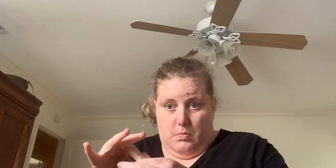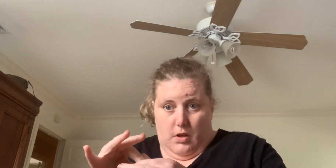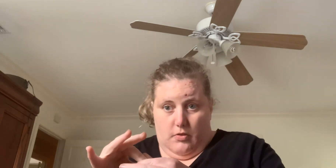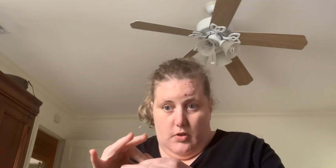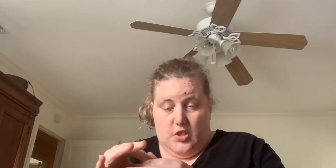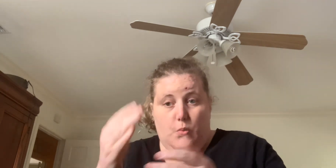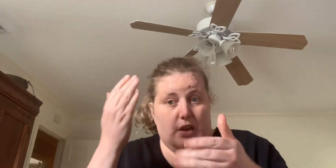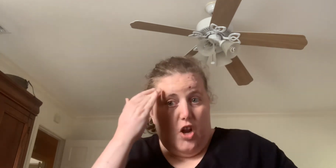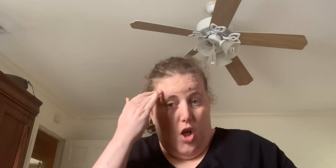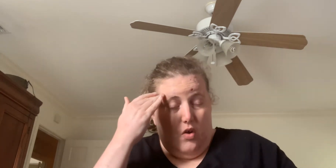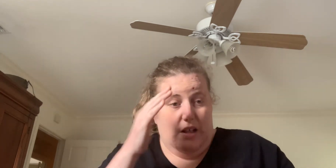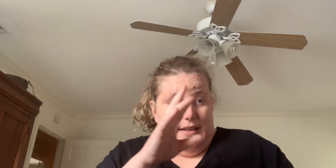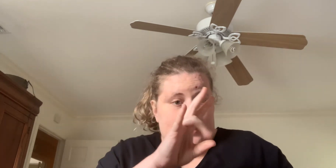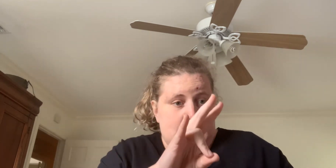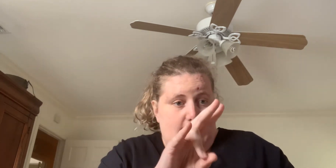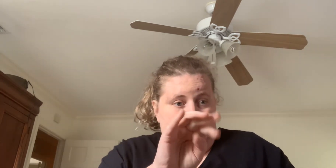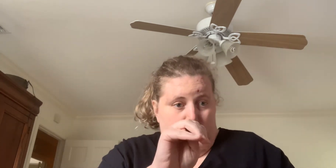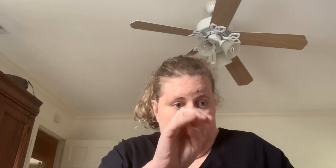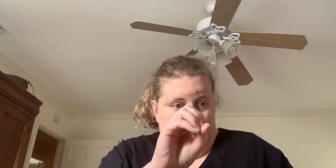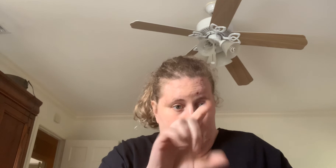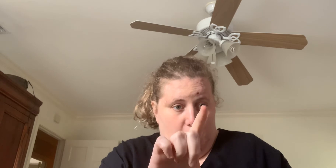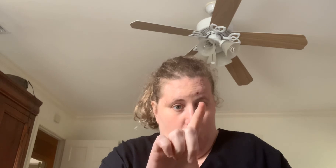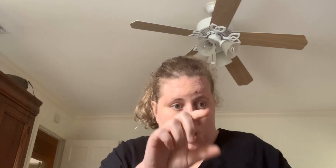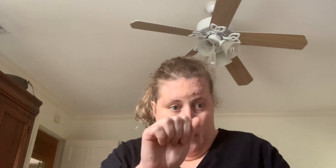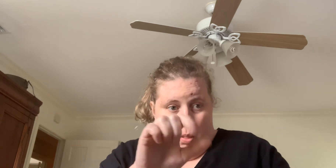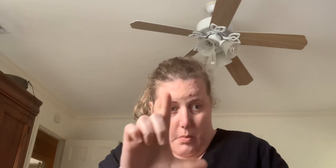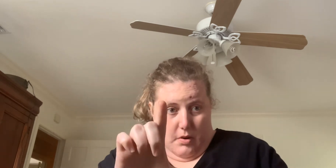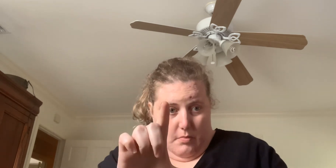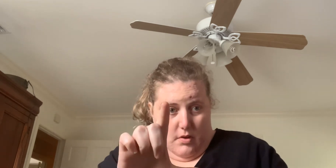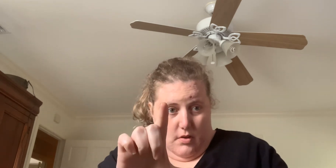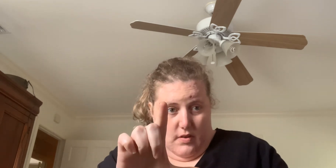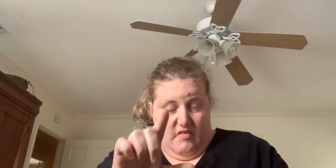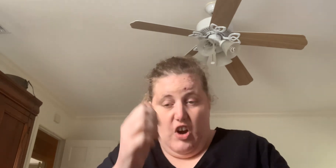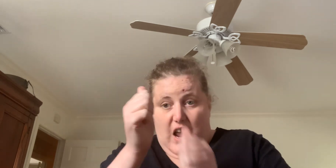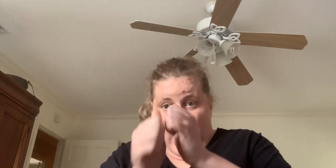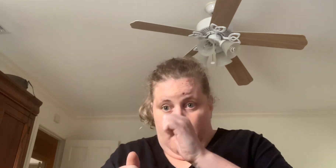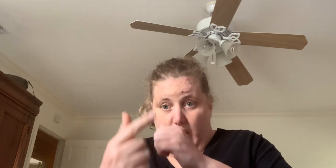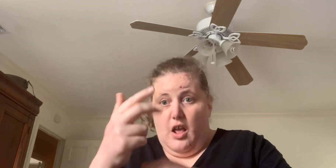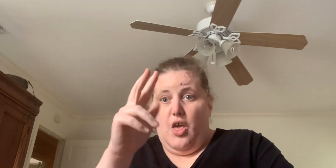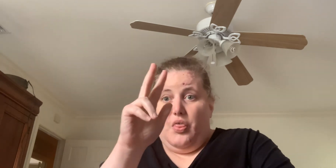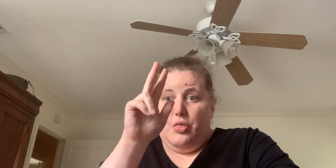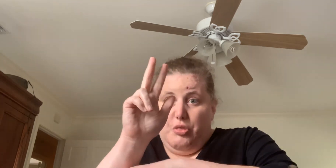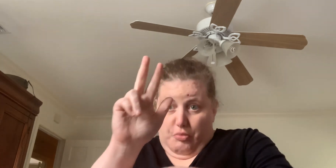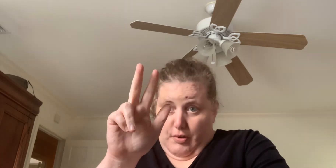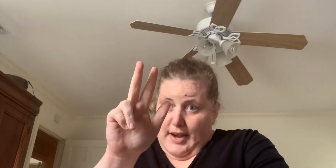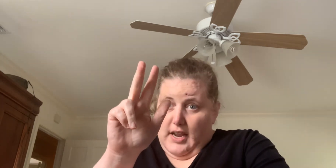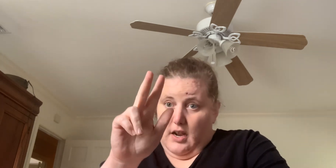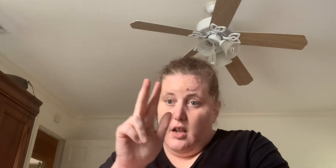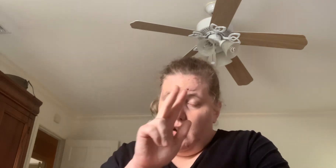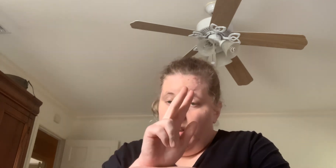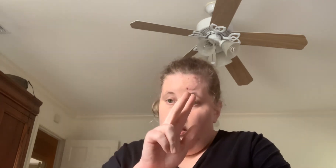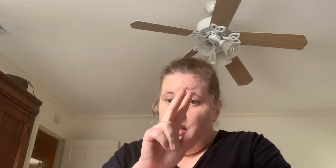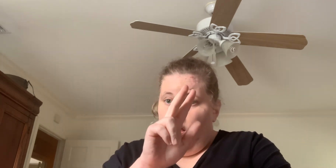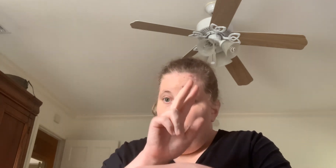aluminum? For every 3 oxygens, we have 4 aluminum. So we're going to do 3 moles of O2 and